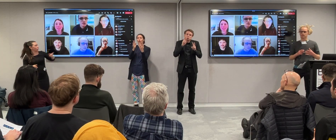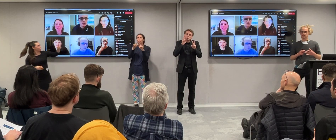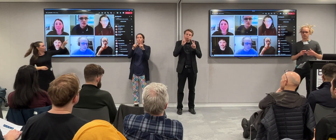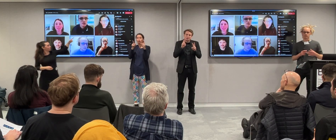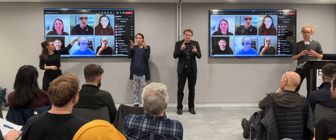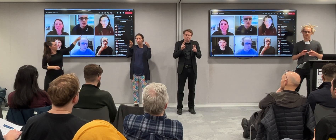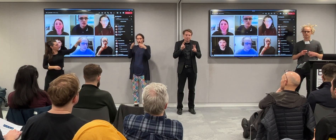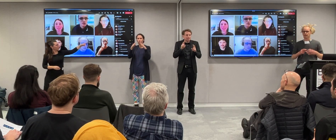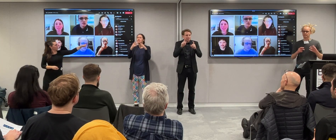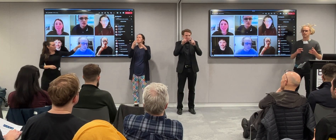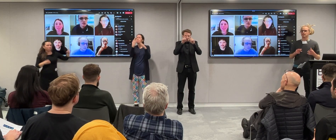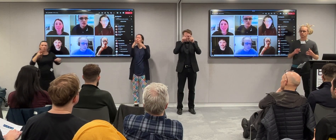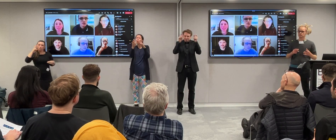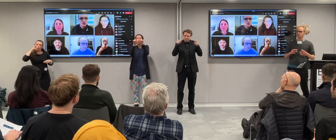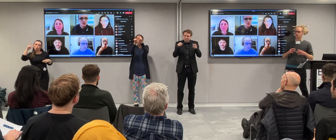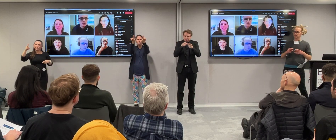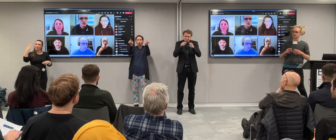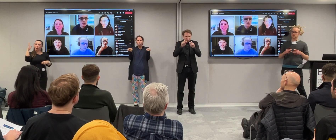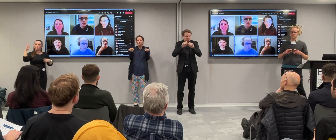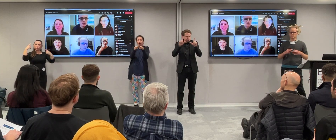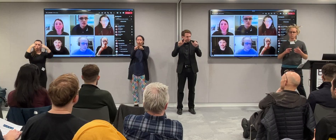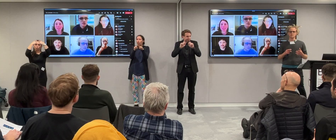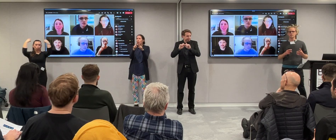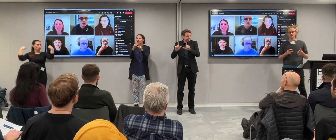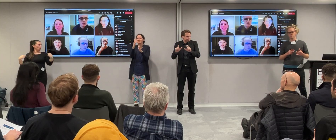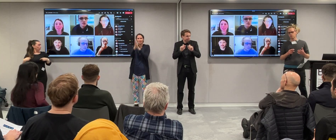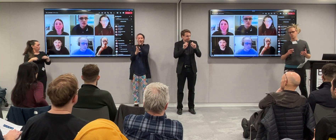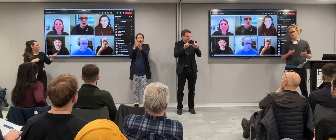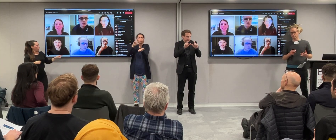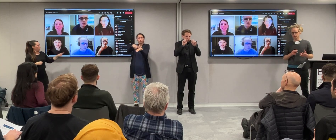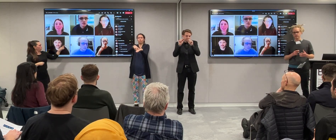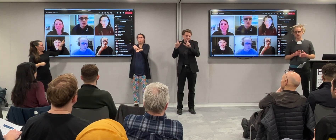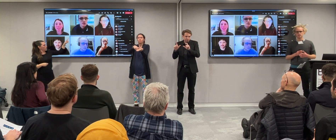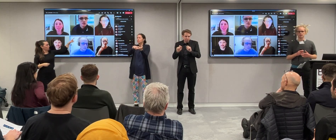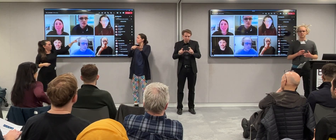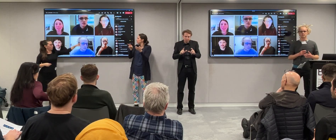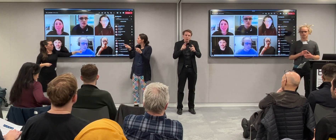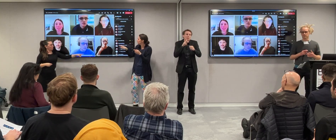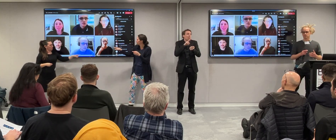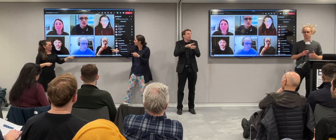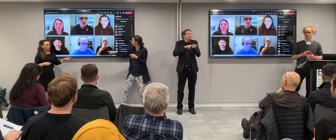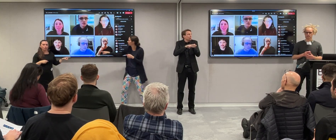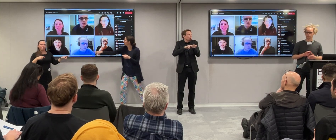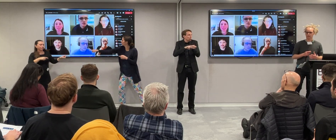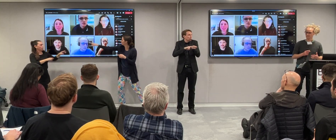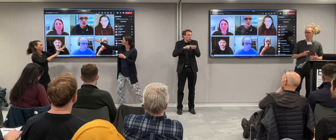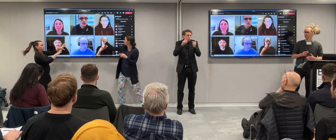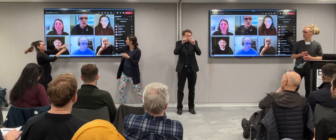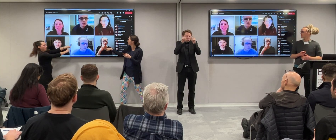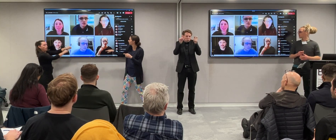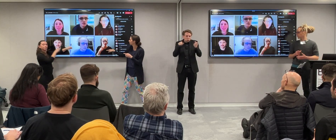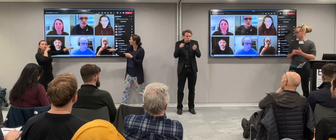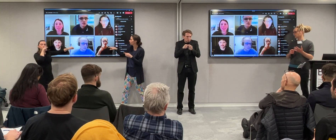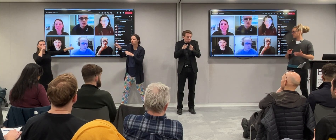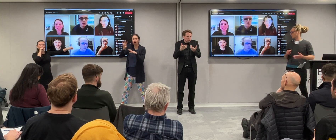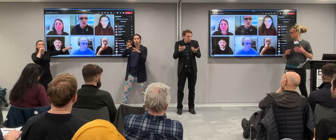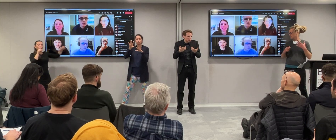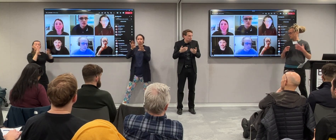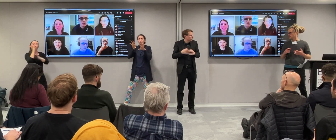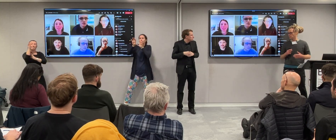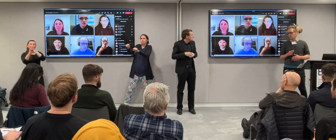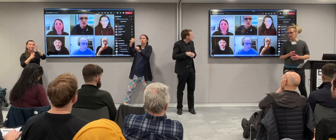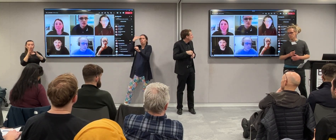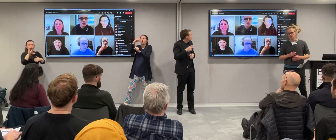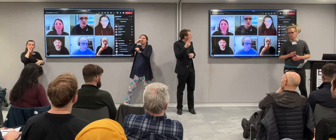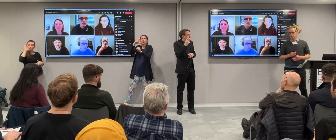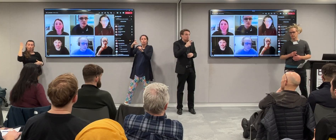or the sign detection being represented by a blue outline around the signer's face or around the